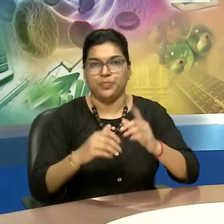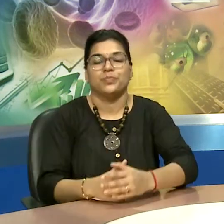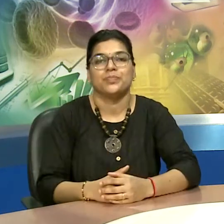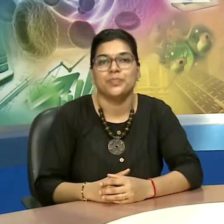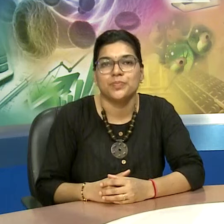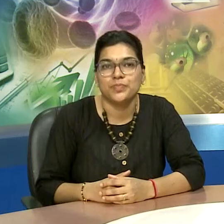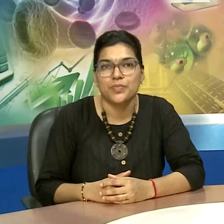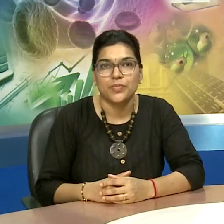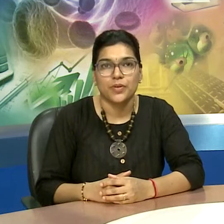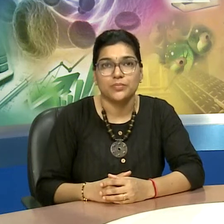Seventh point,